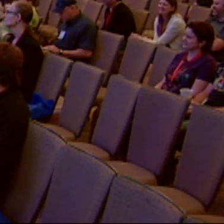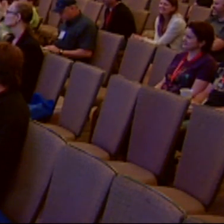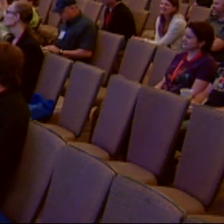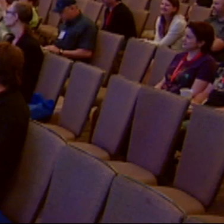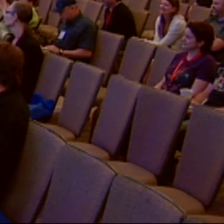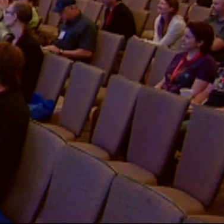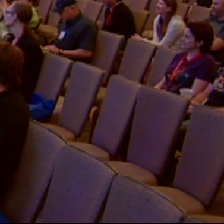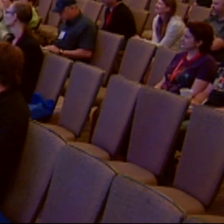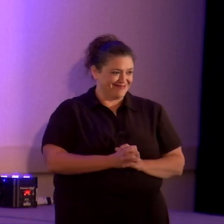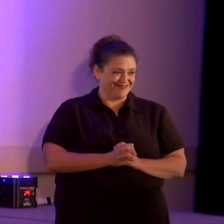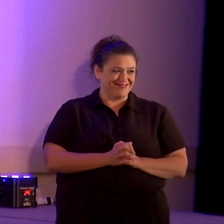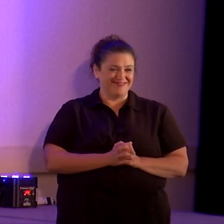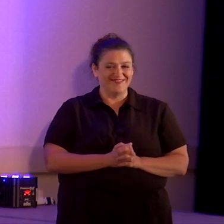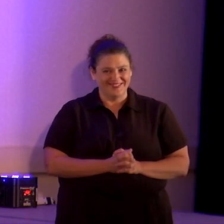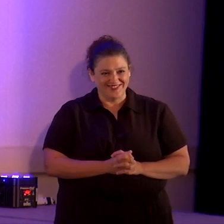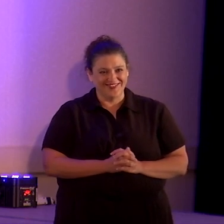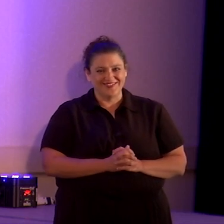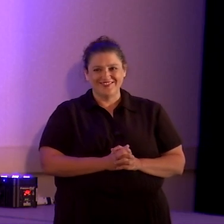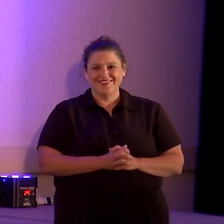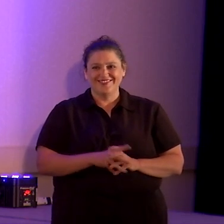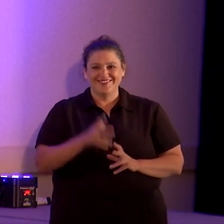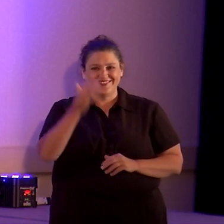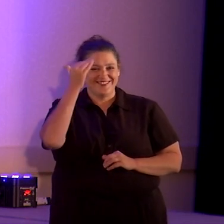And I know, I know, I know.